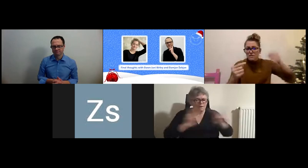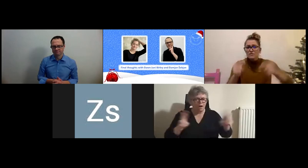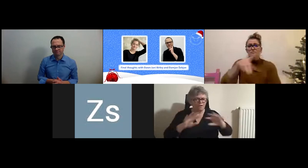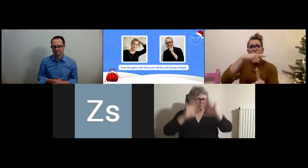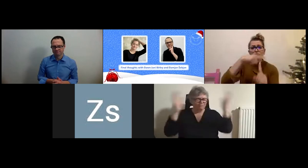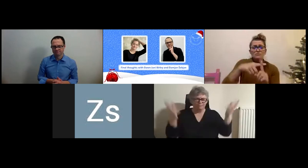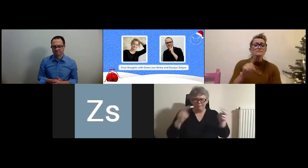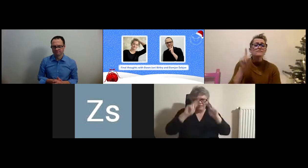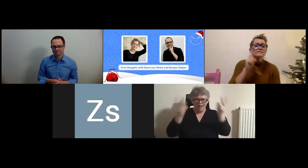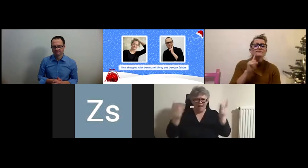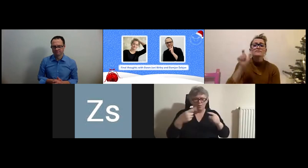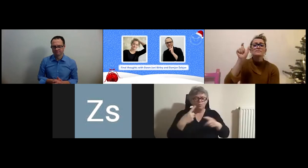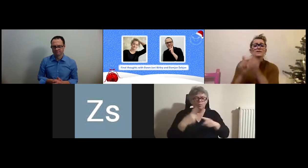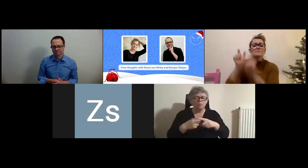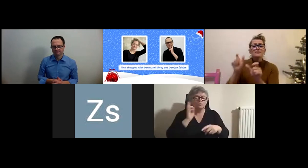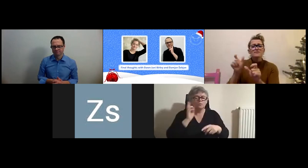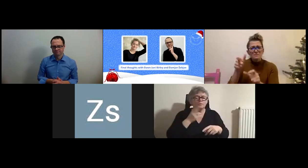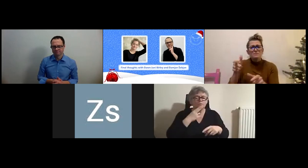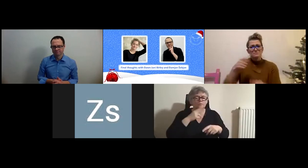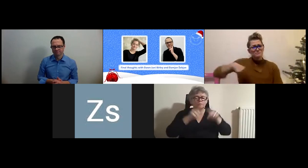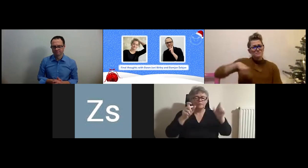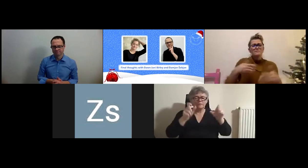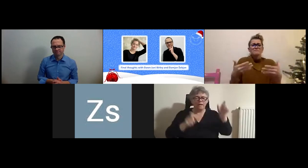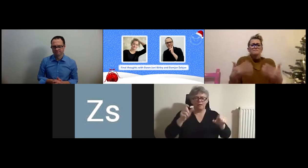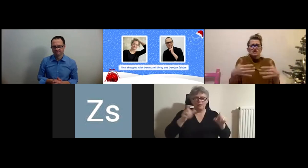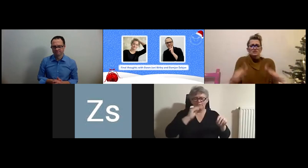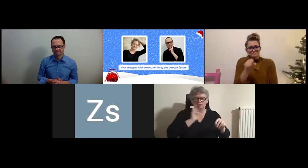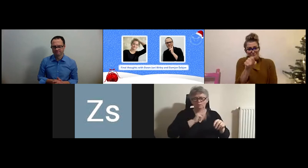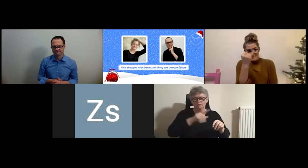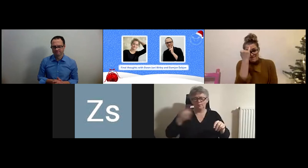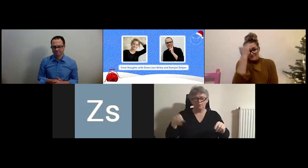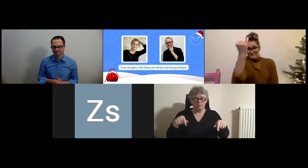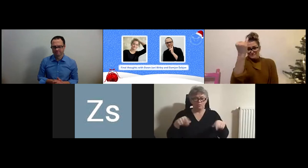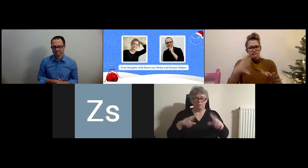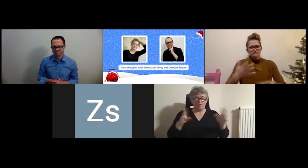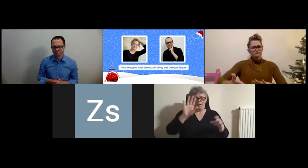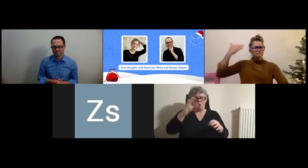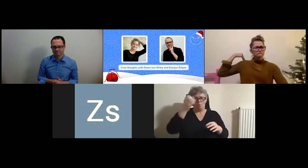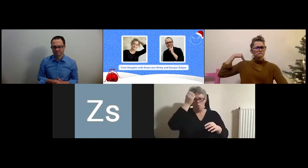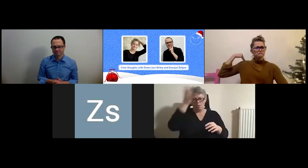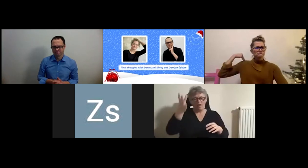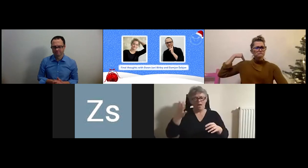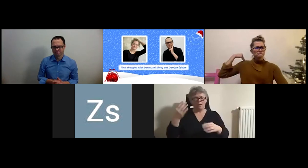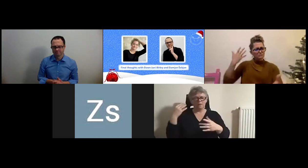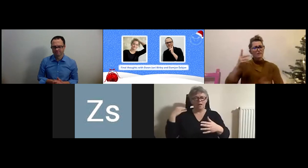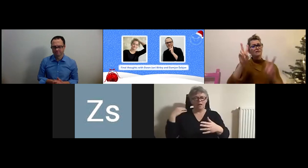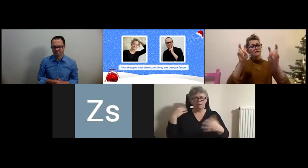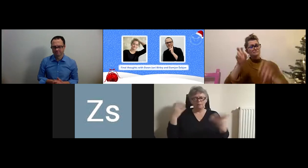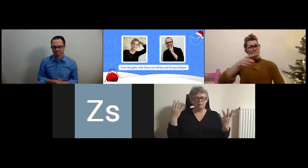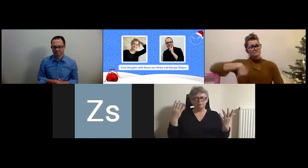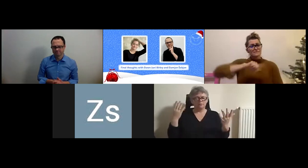to the press conferences, and now you see sign language interpreters more in the limelight, and deaf interpreters